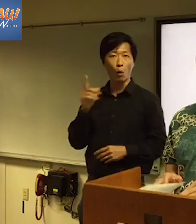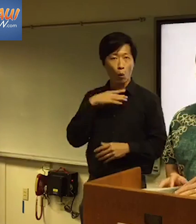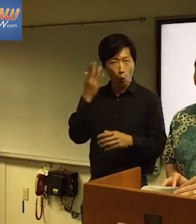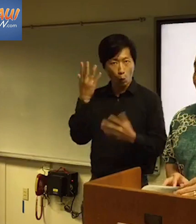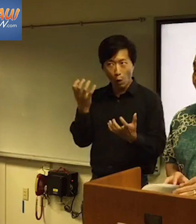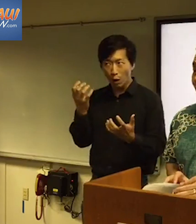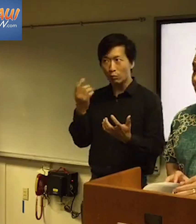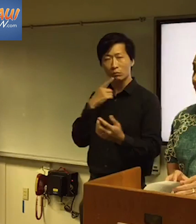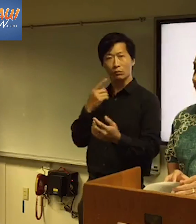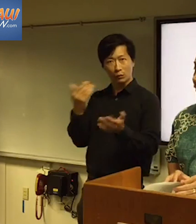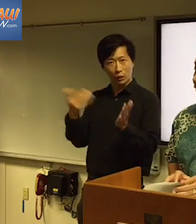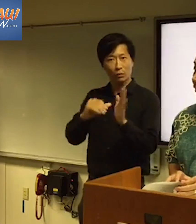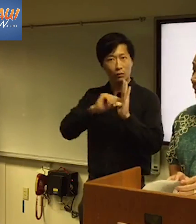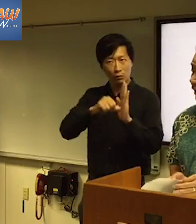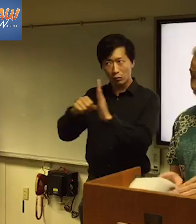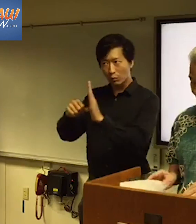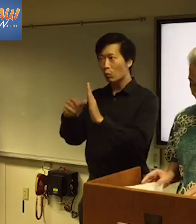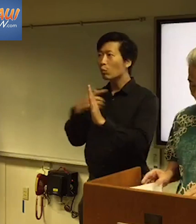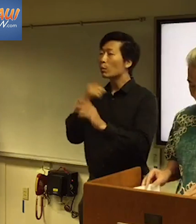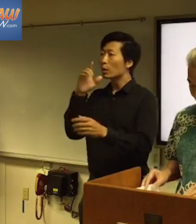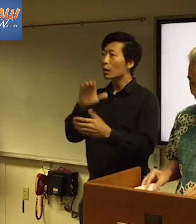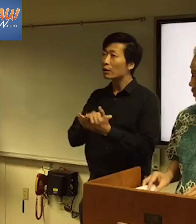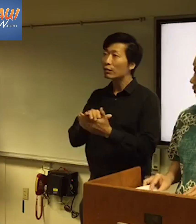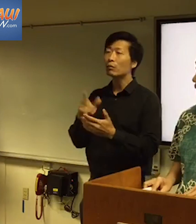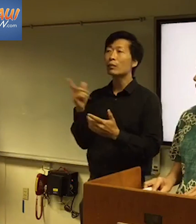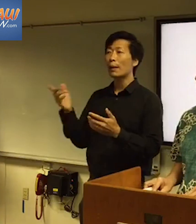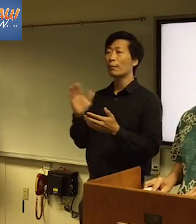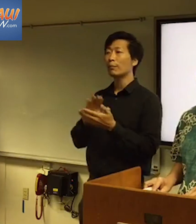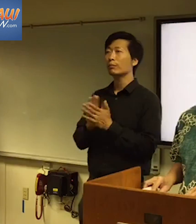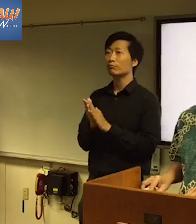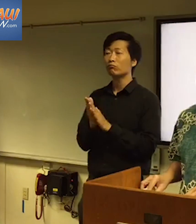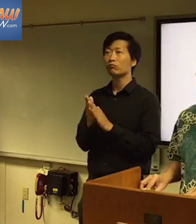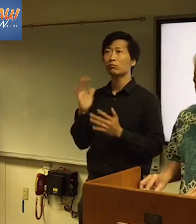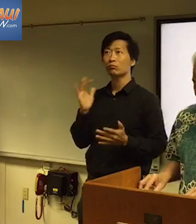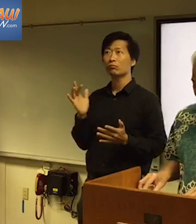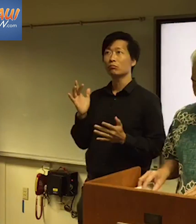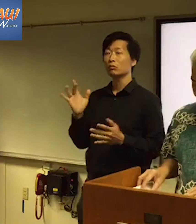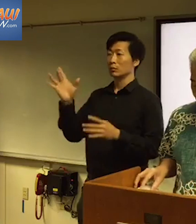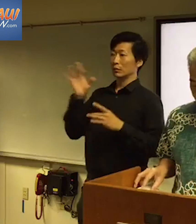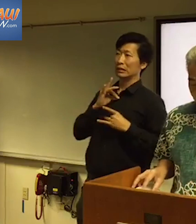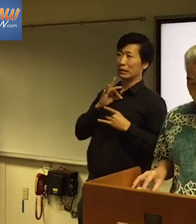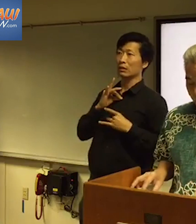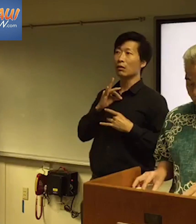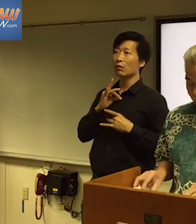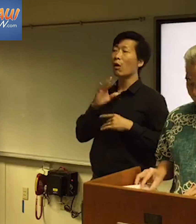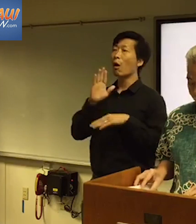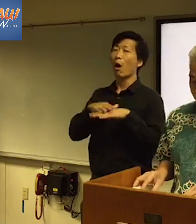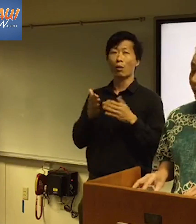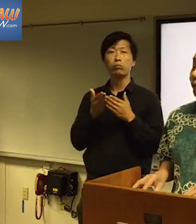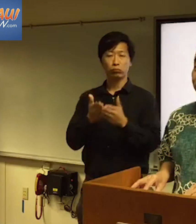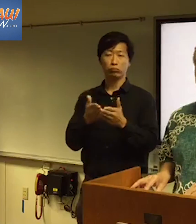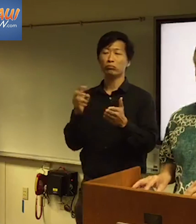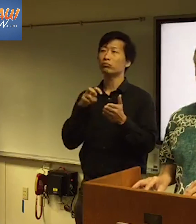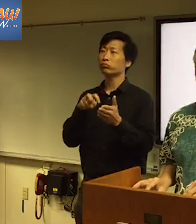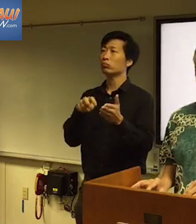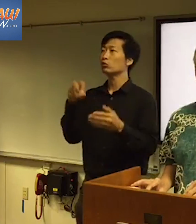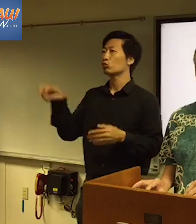disembarked the vessel in Mexico, and returned home to the islands. They got sick.